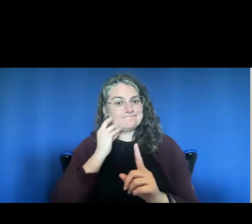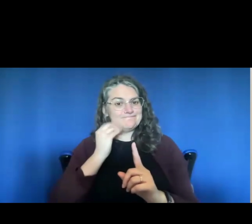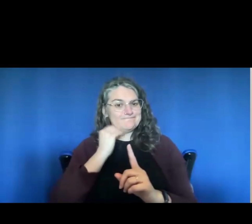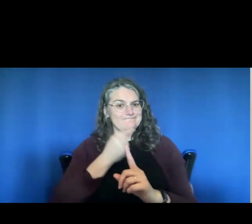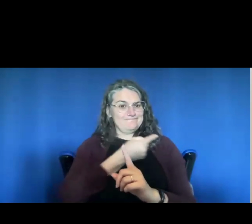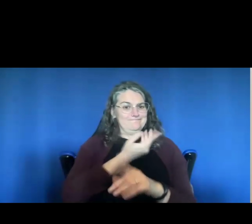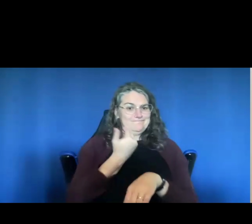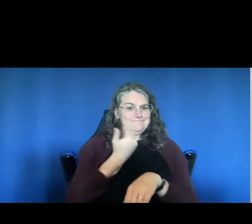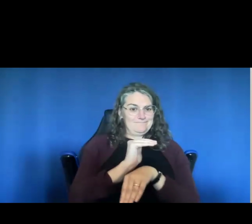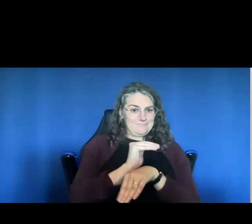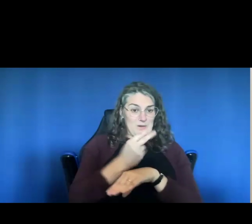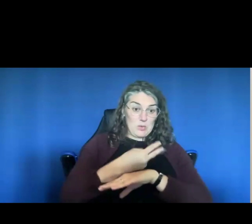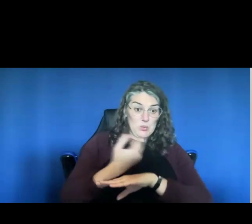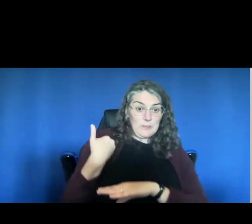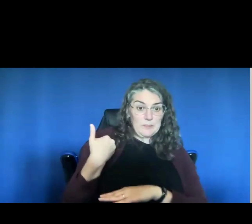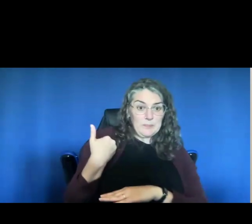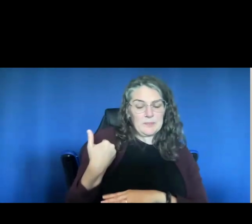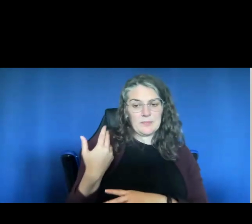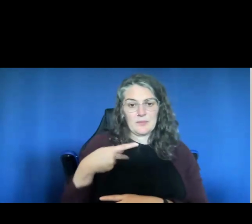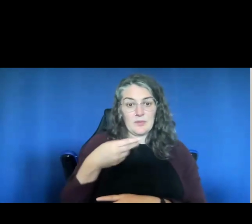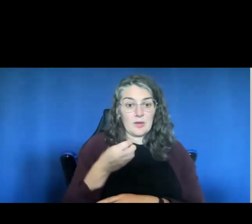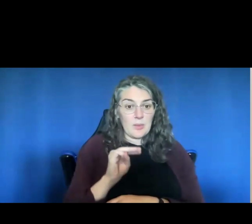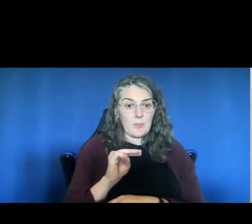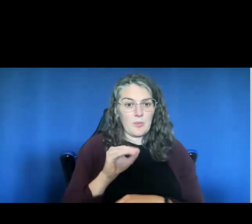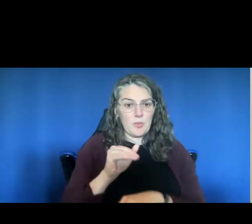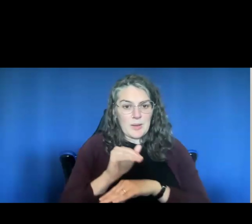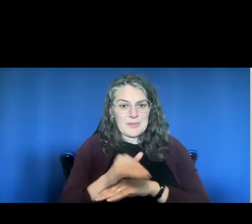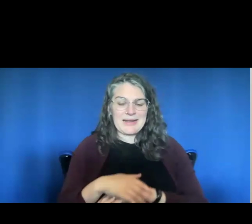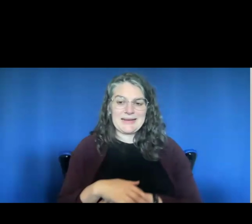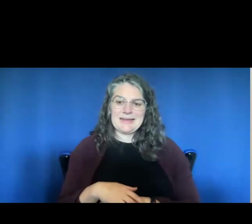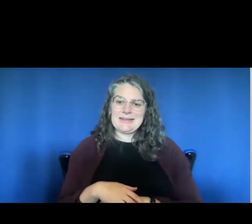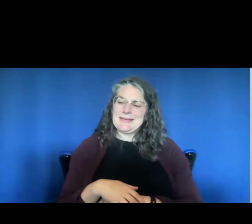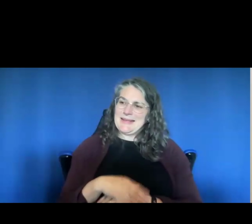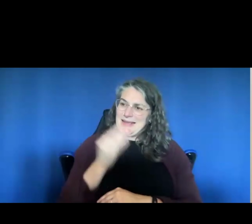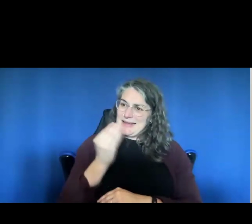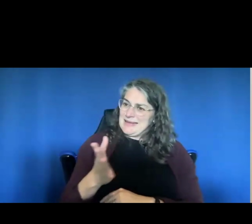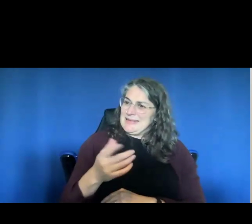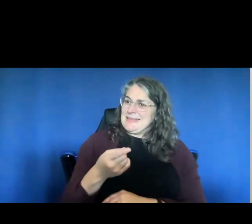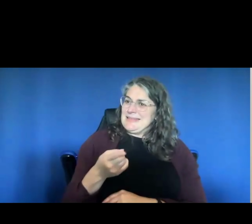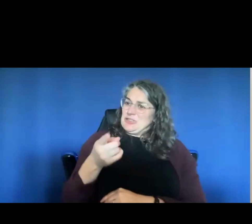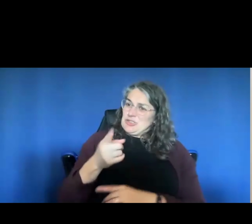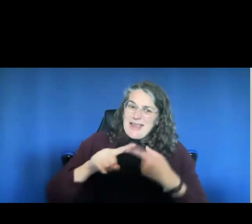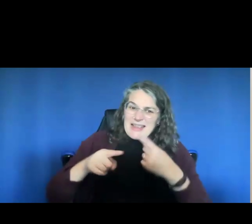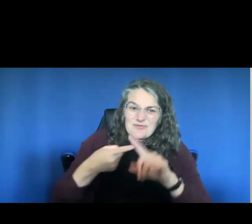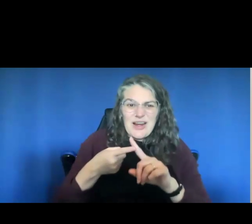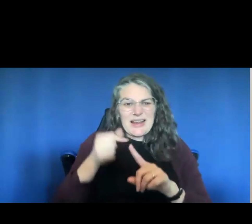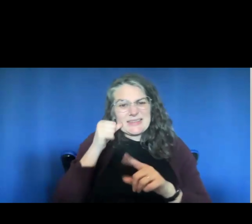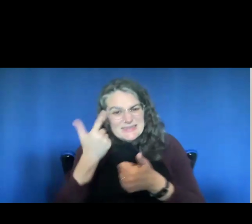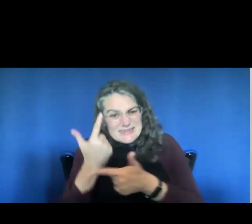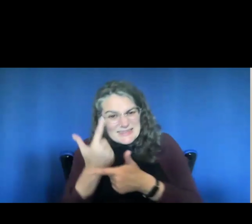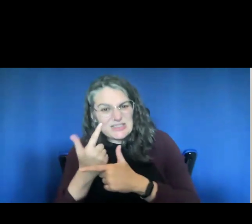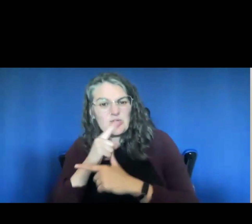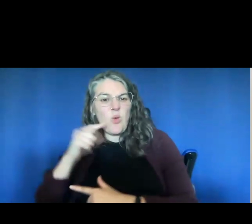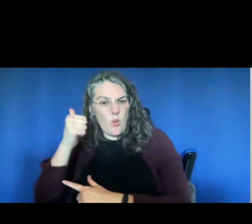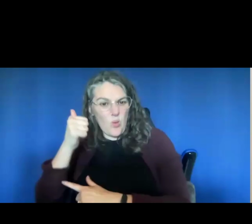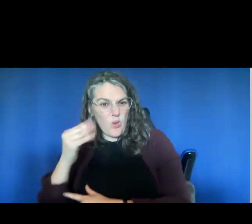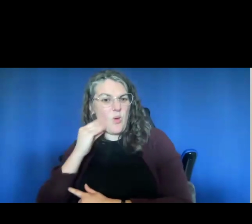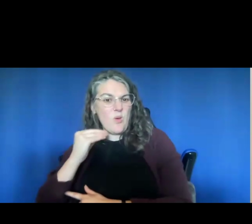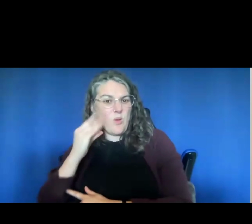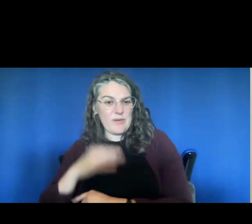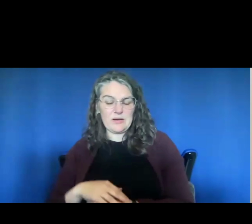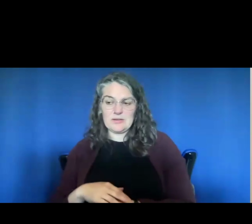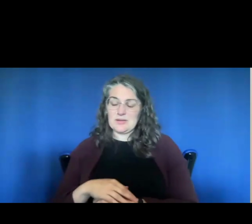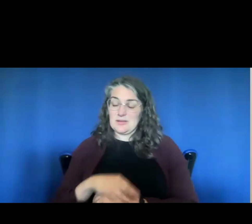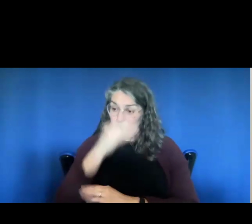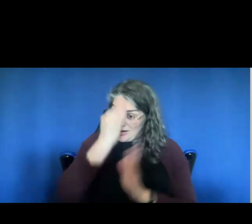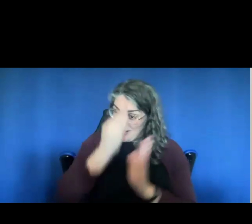We hadn't done that before, and I didn't want to, I whispered to Jana as we waited for biology to start. I expected